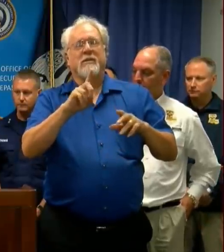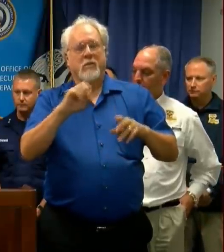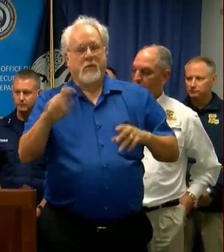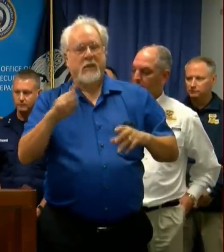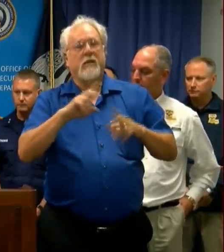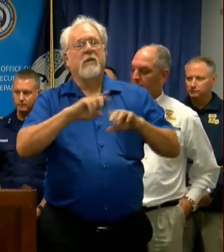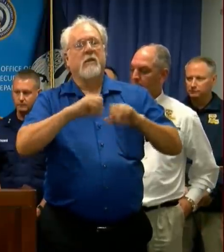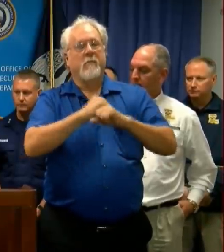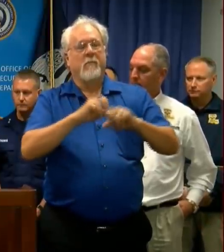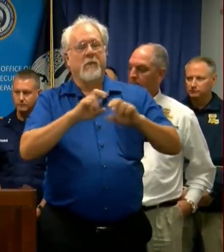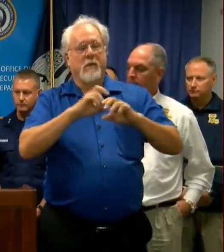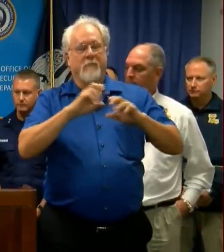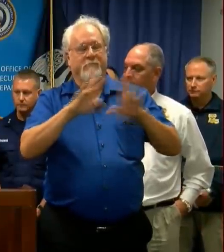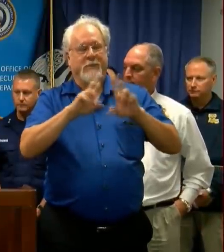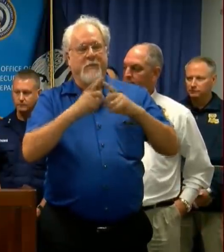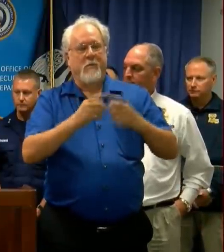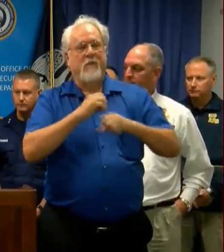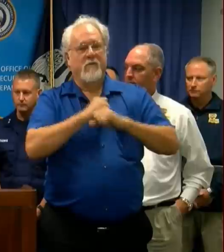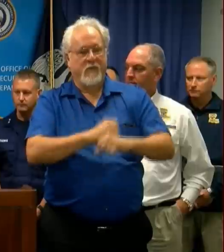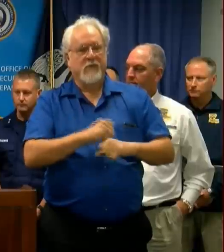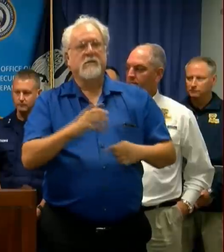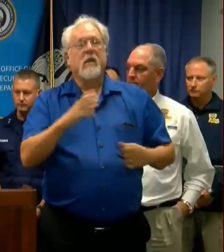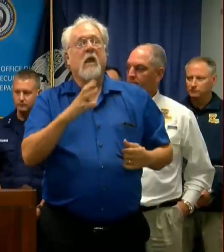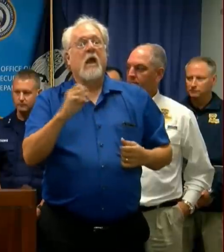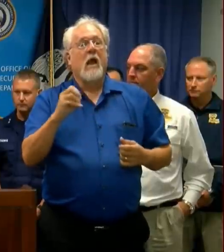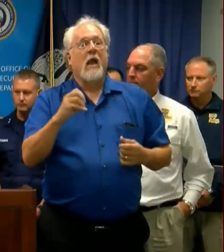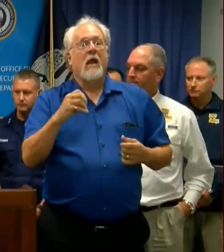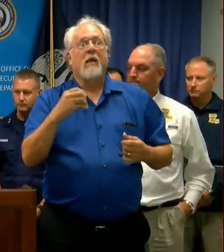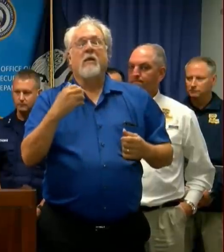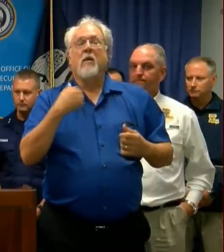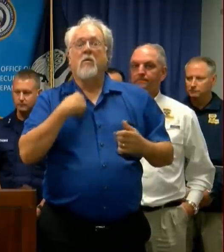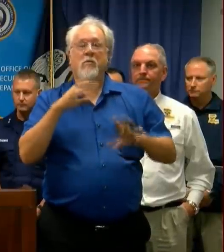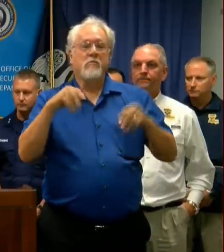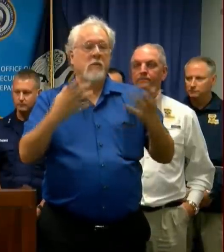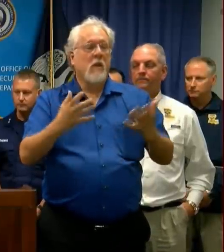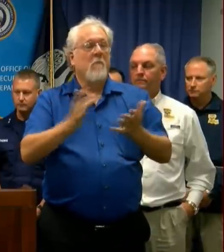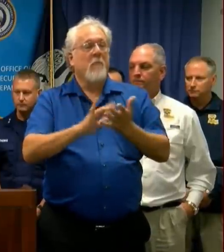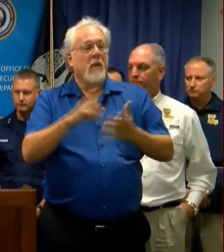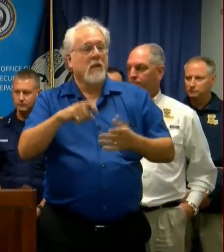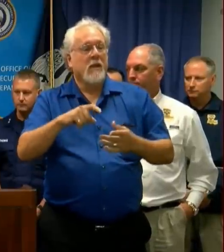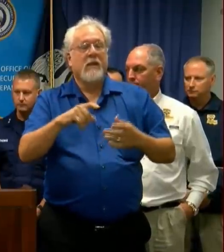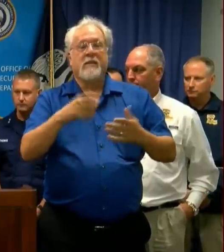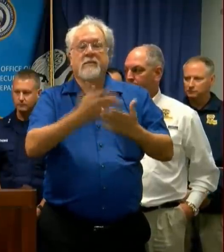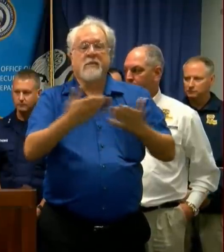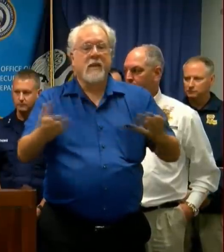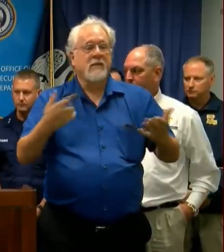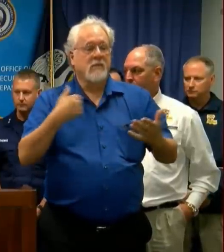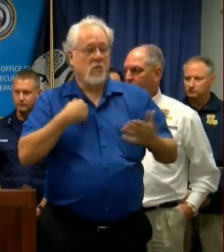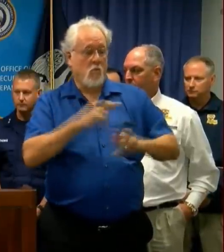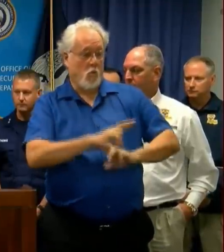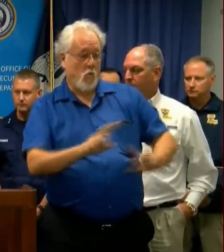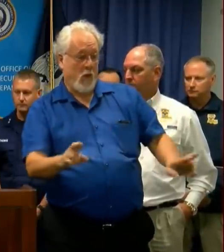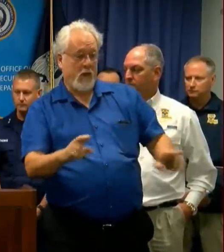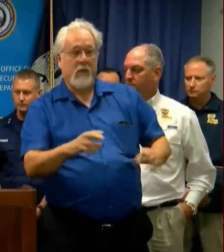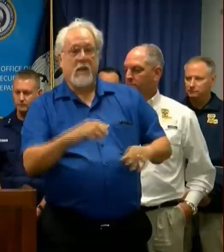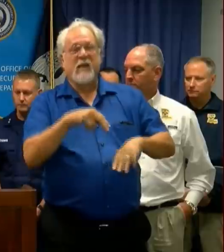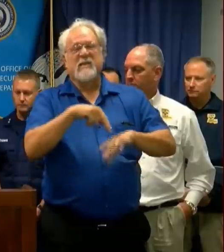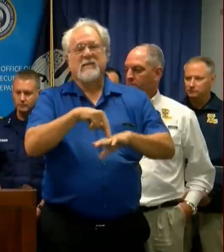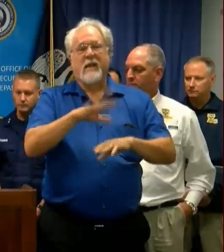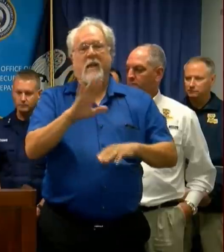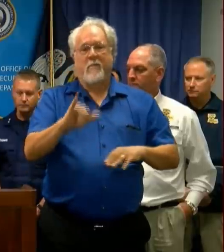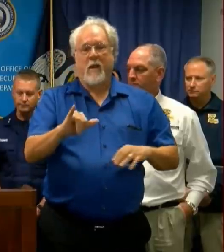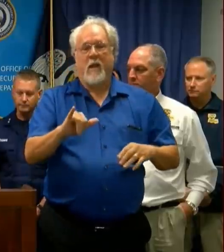State requested resources needs, including shelter commodities, meals, and medical needs commodities, have been prepositioned or on standby already here in the